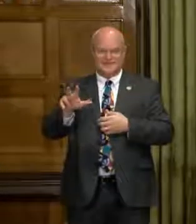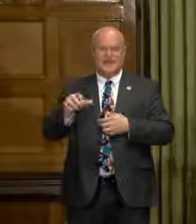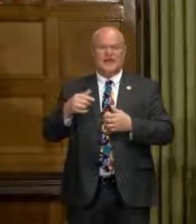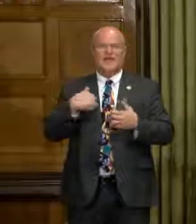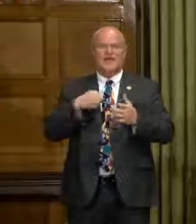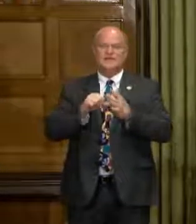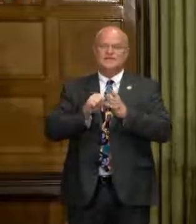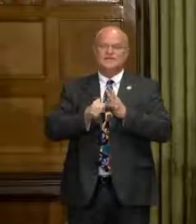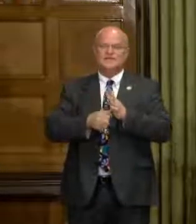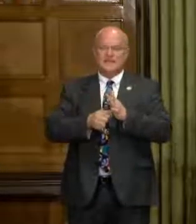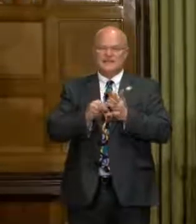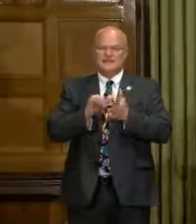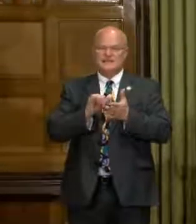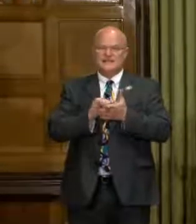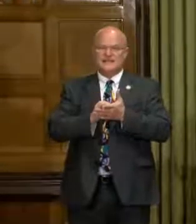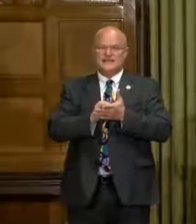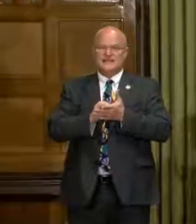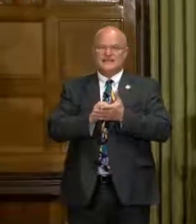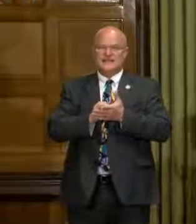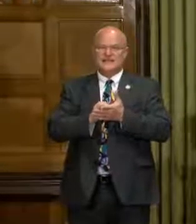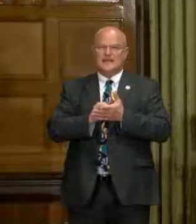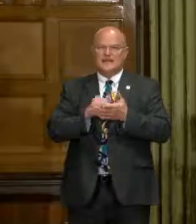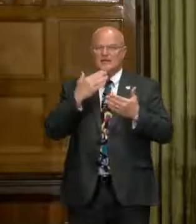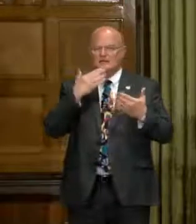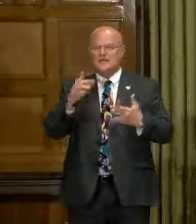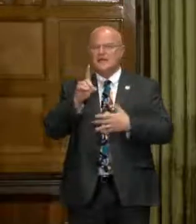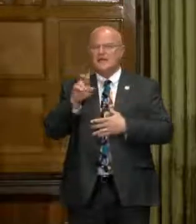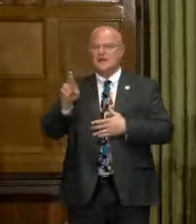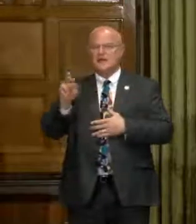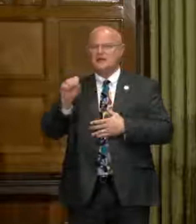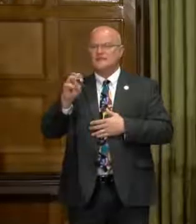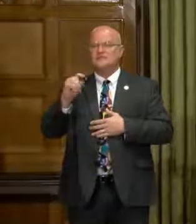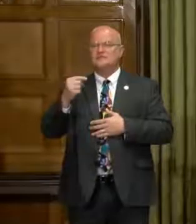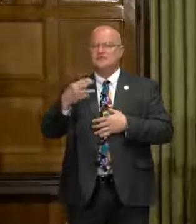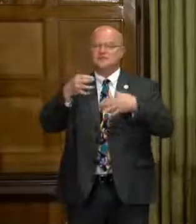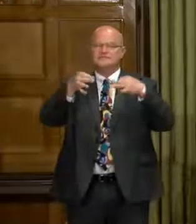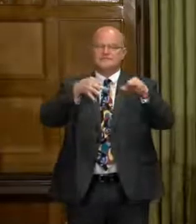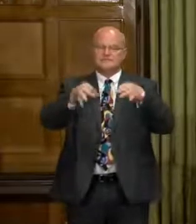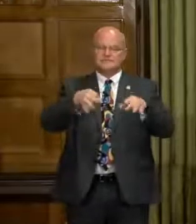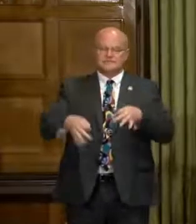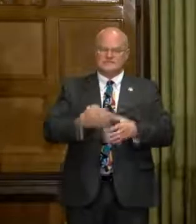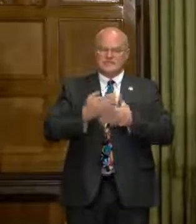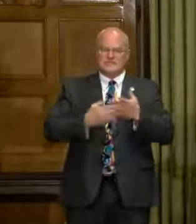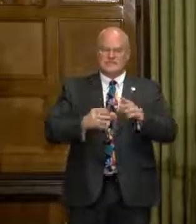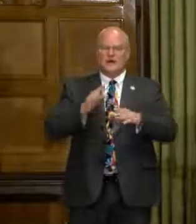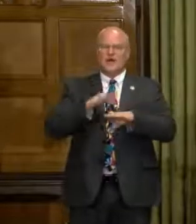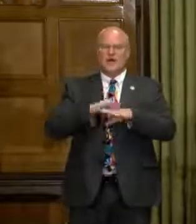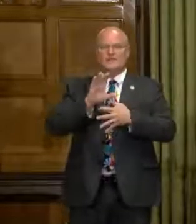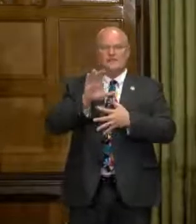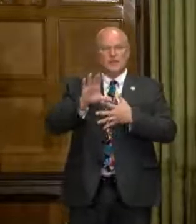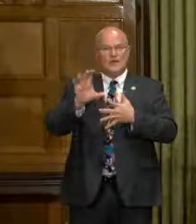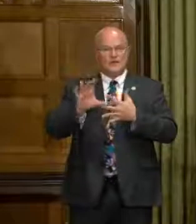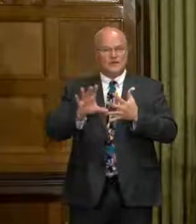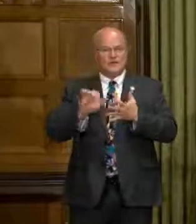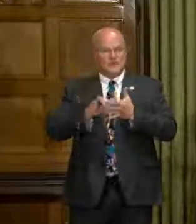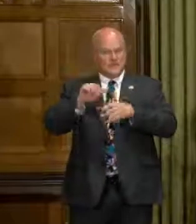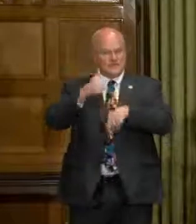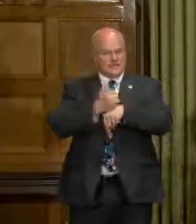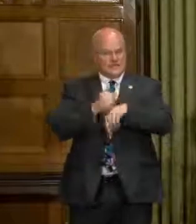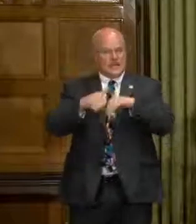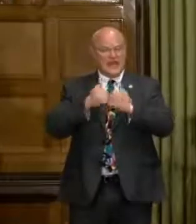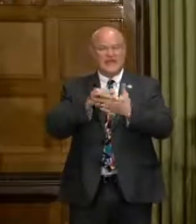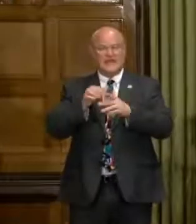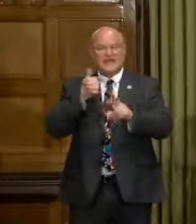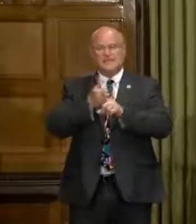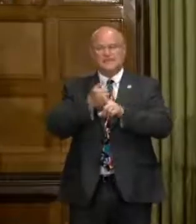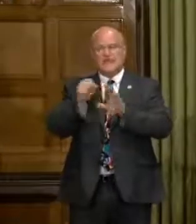And let me emphasize that I appreciate Dr. Smith outlining some of the distinctions even on the criteria that was set and how